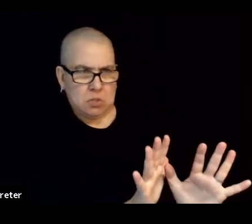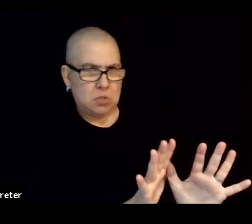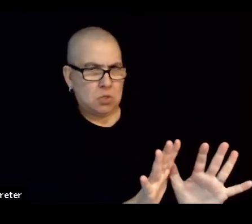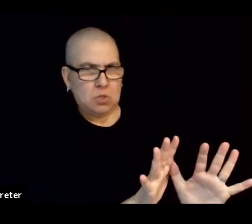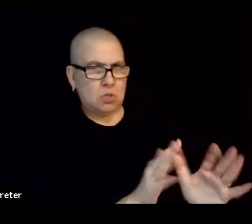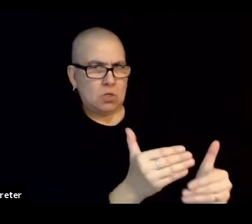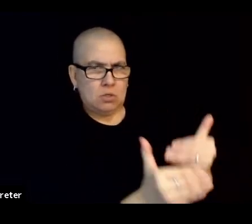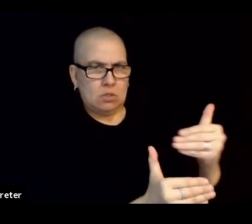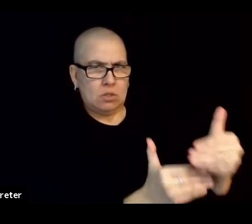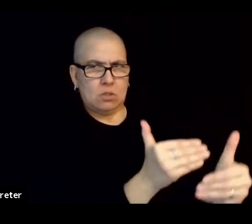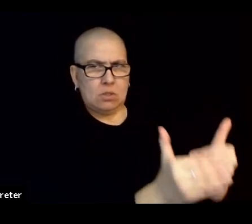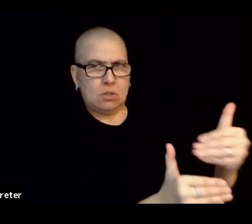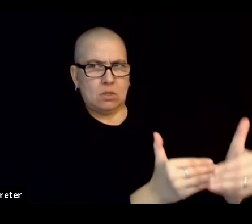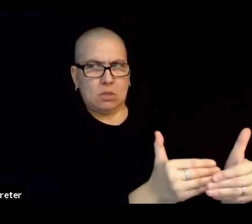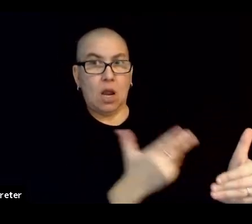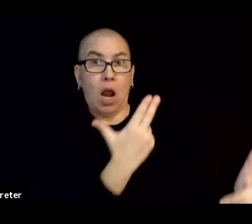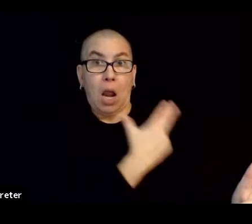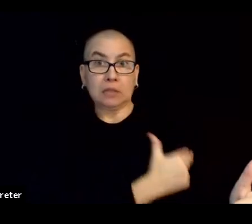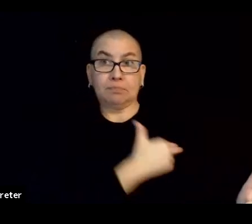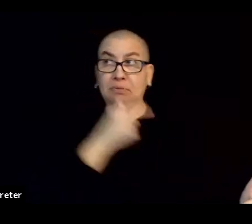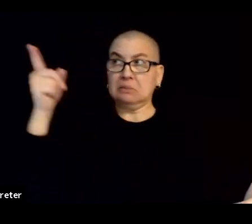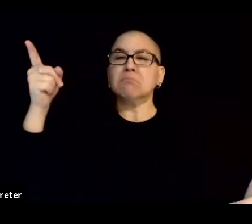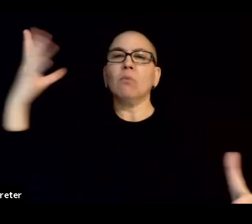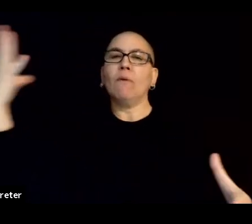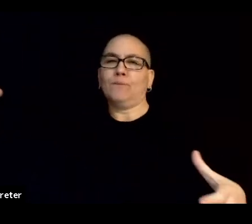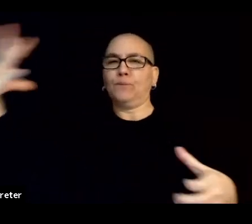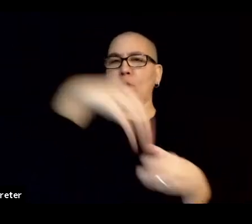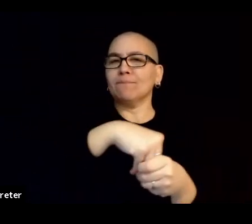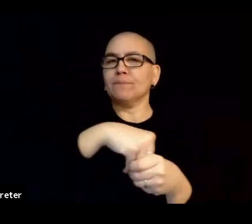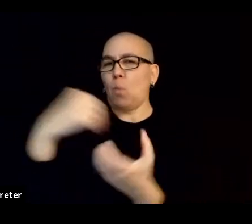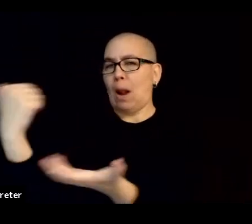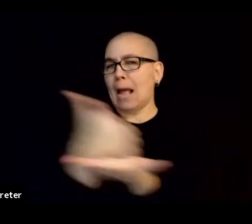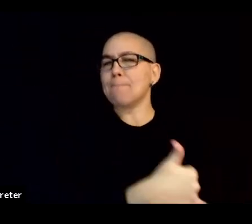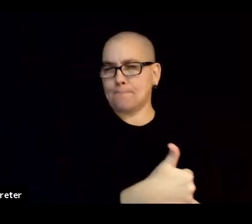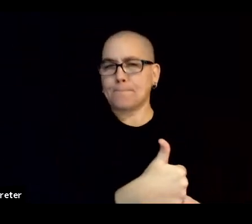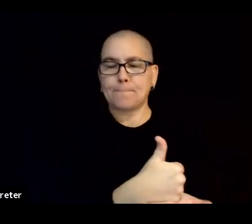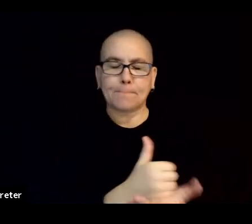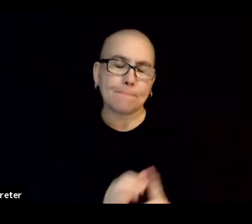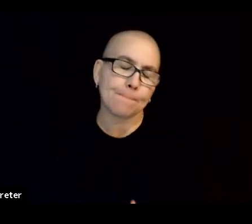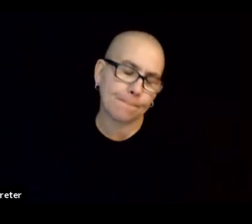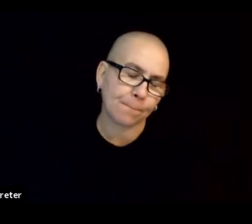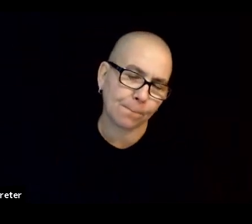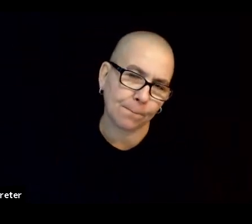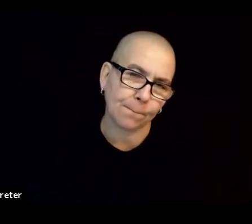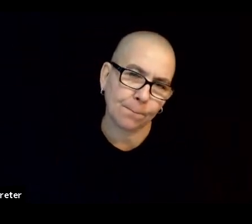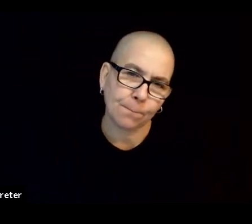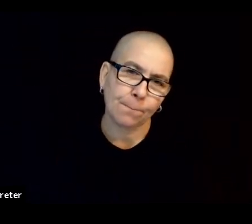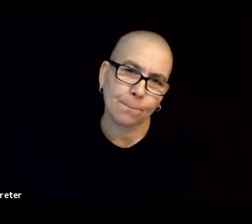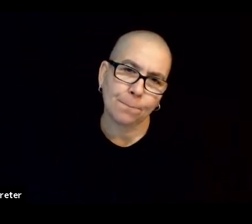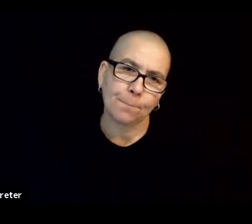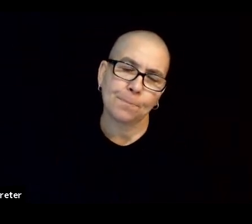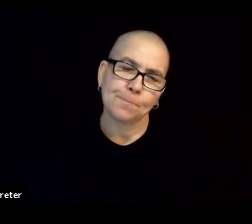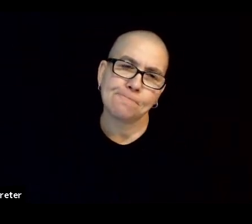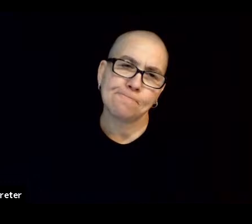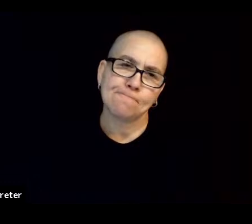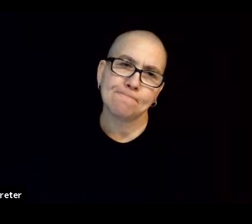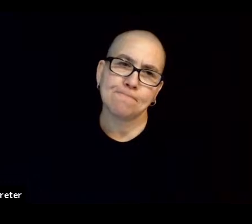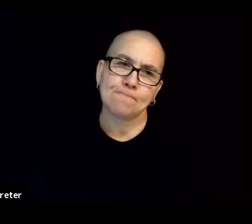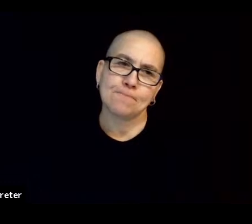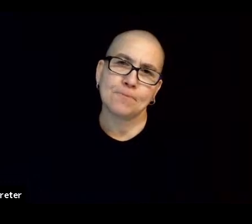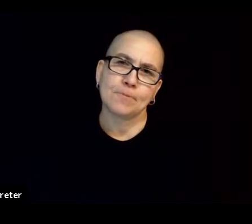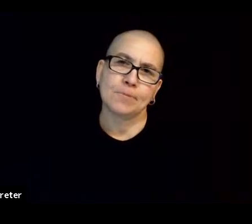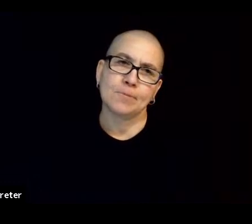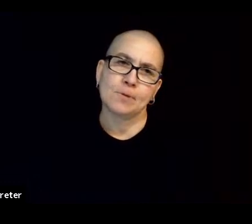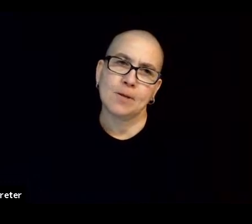more vaccine becomes available, they will be able to help distribute it efficiently to their patient